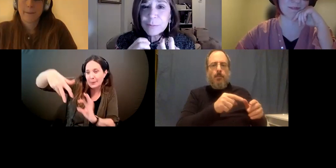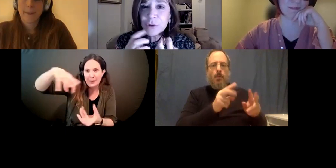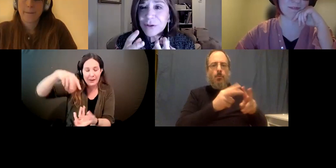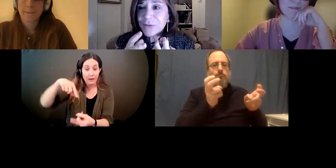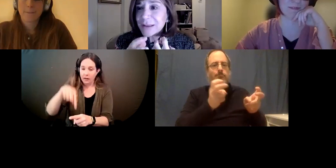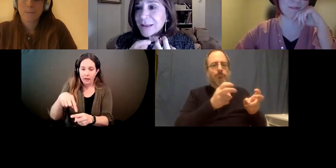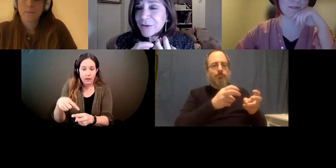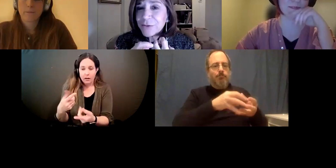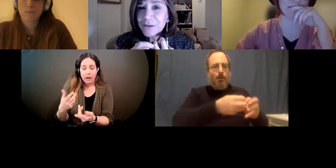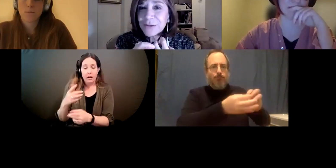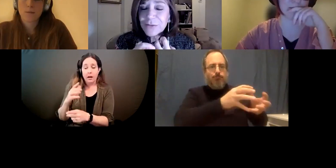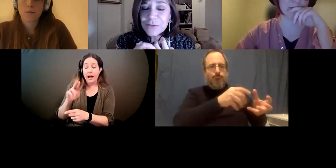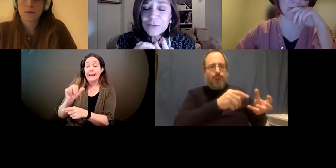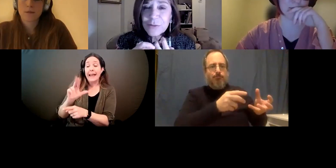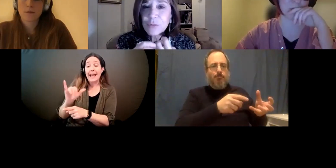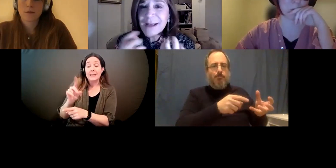every book, the